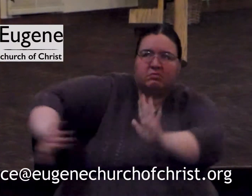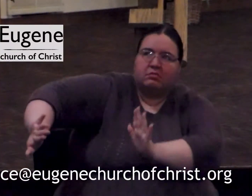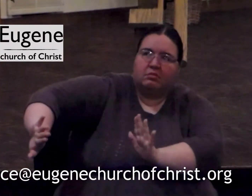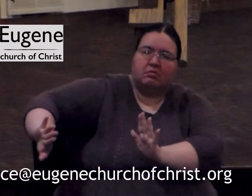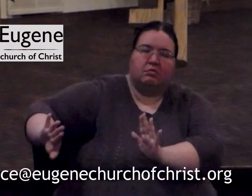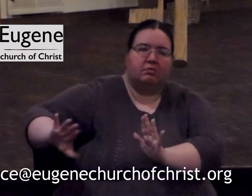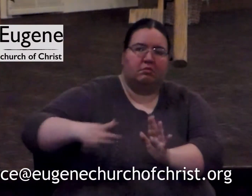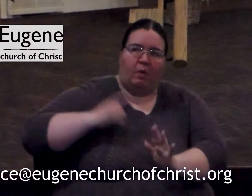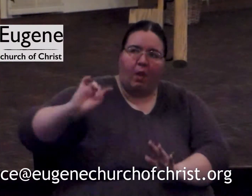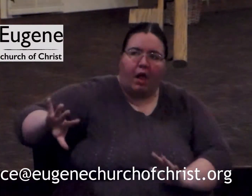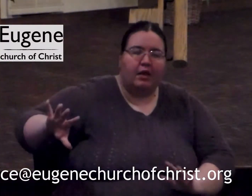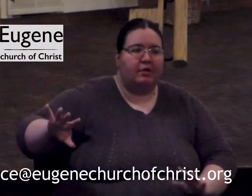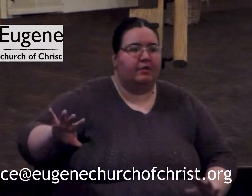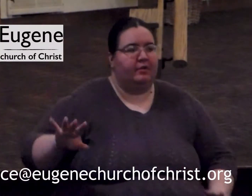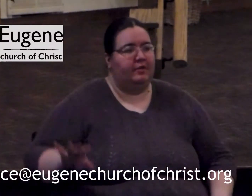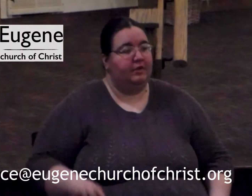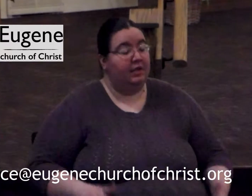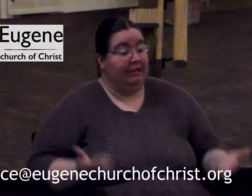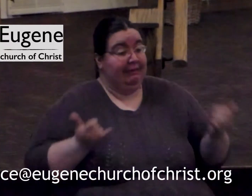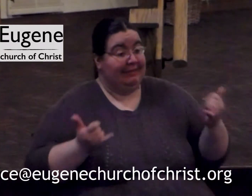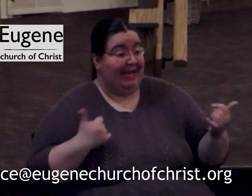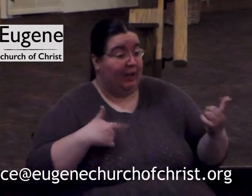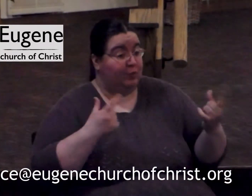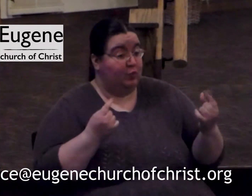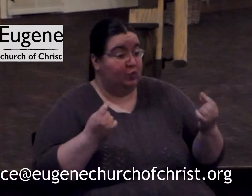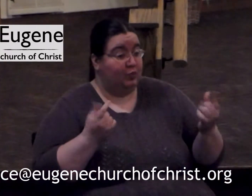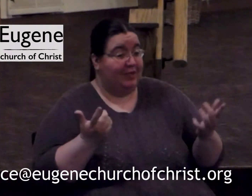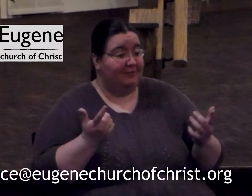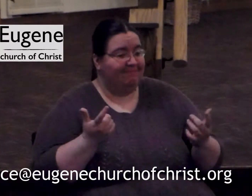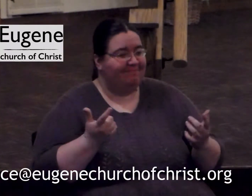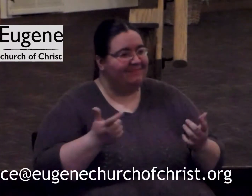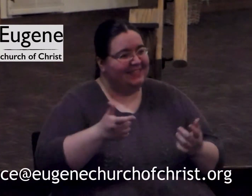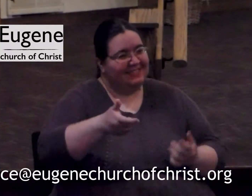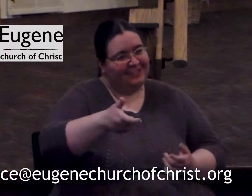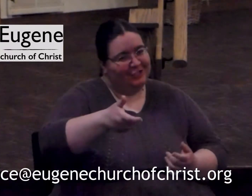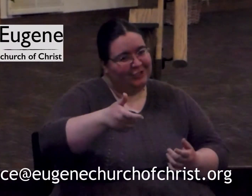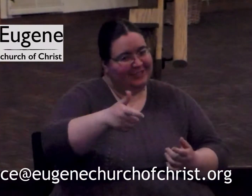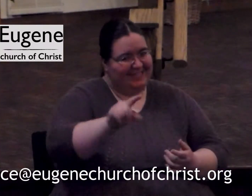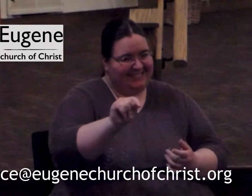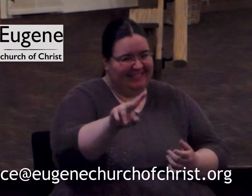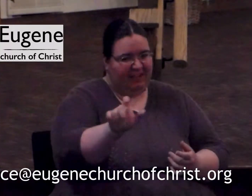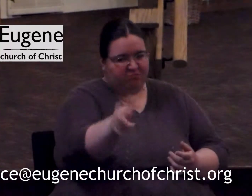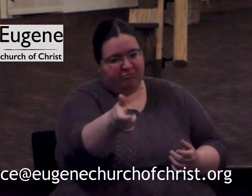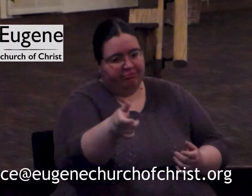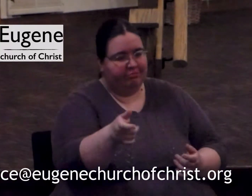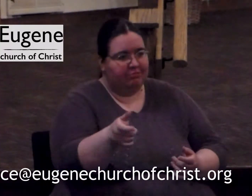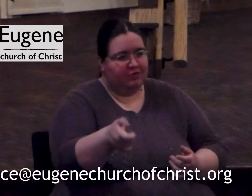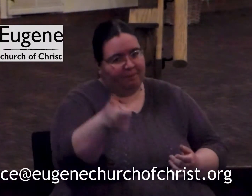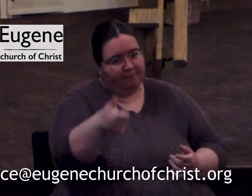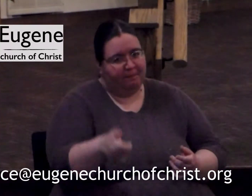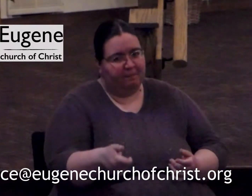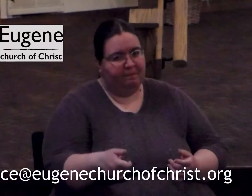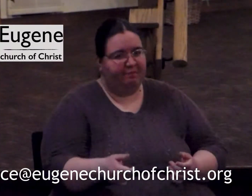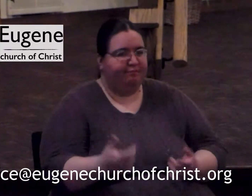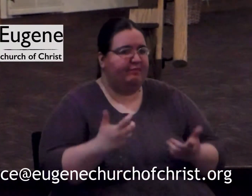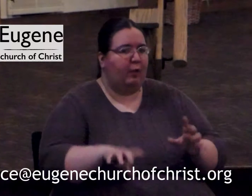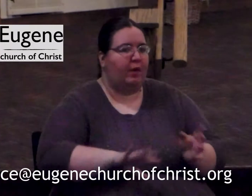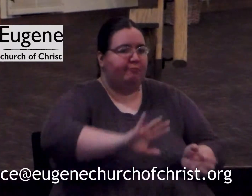generally speaking, the way we would handle that today is we'll just change the channel. Gets a little too uncomfortable for me. I don't want to hear any more of it. I'm just going to tune it out.